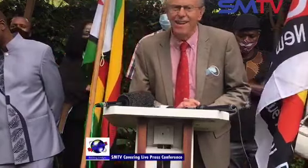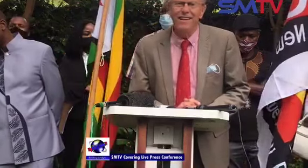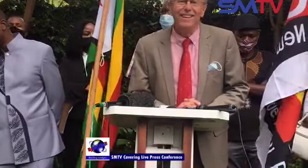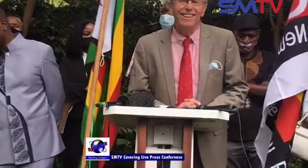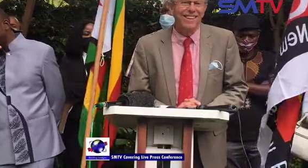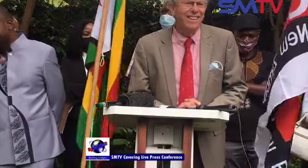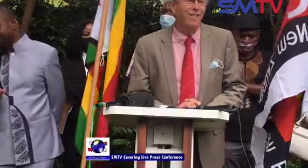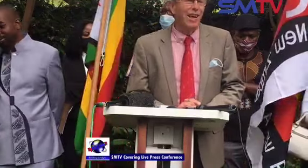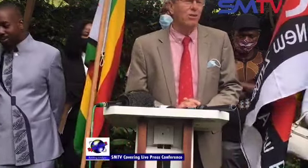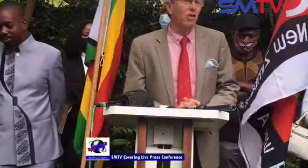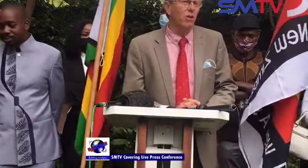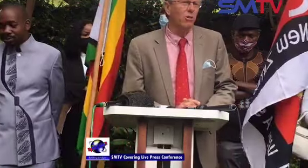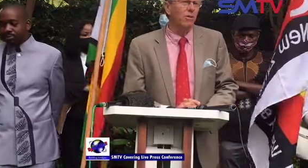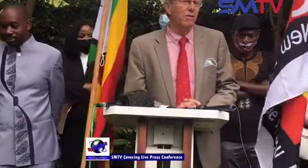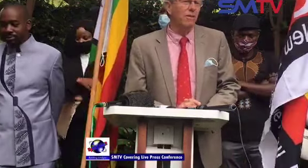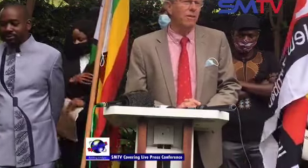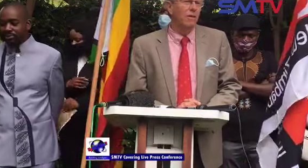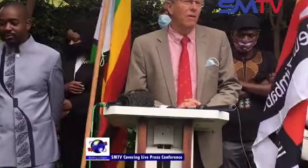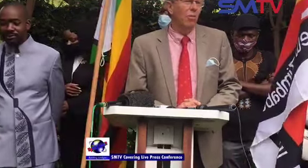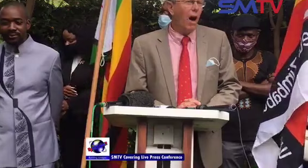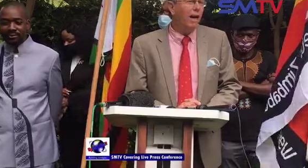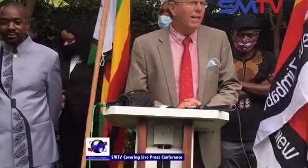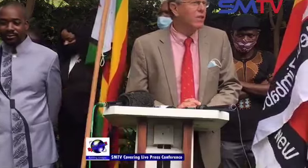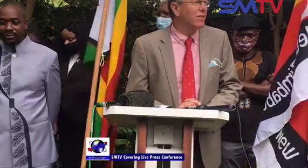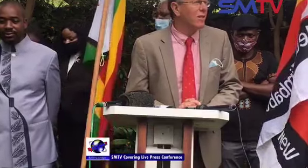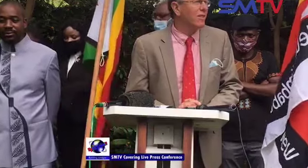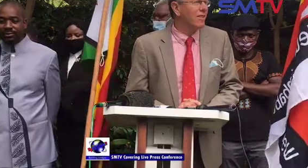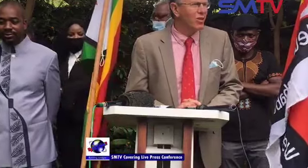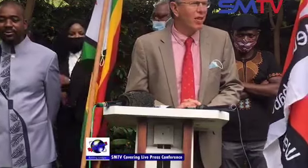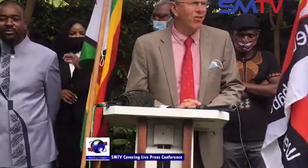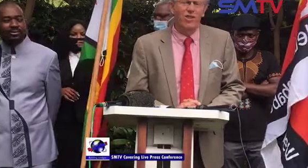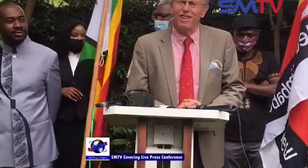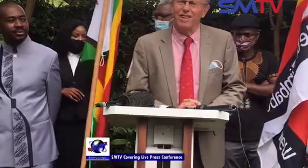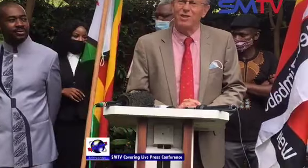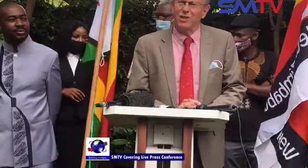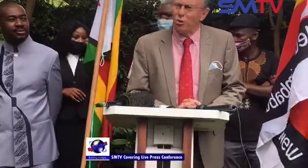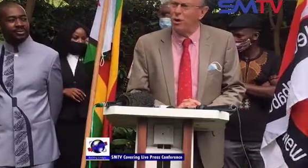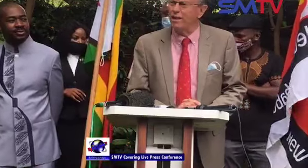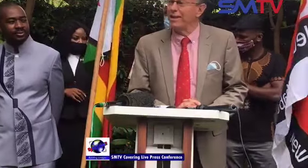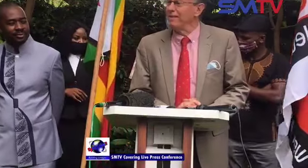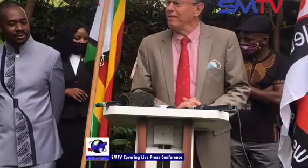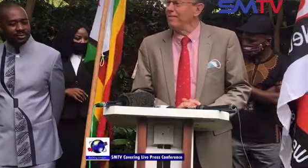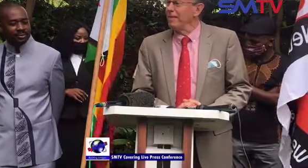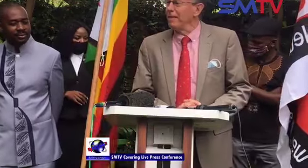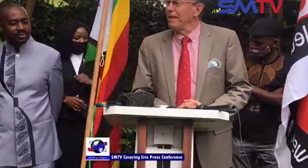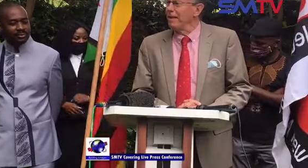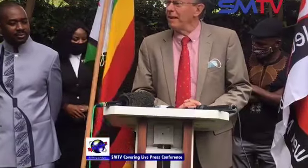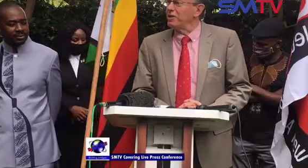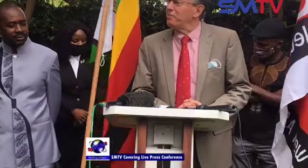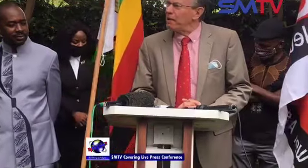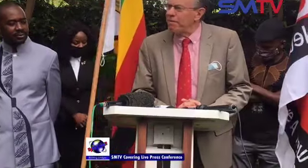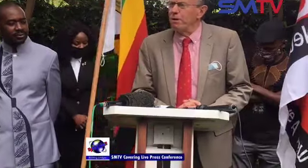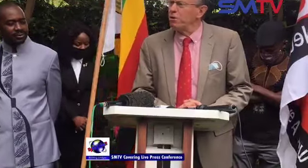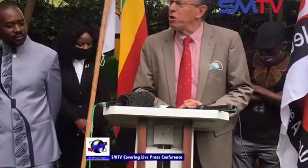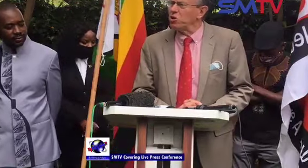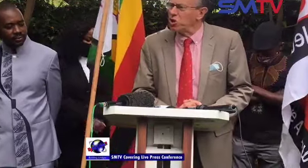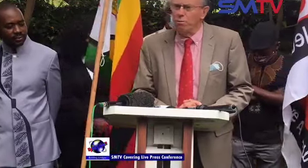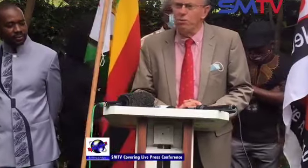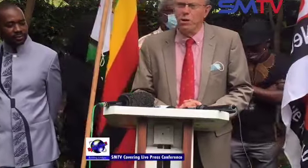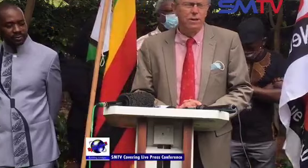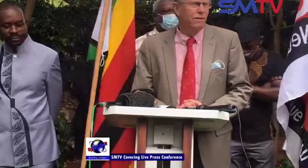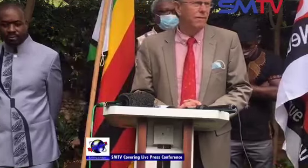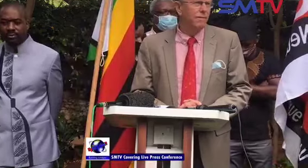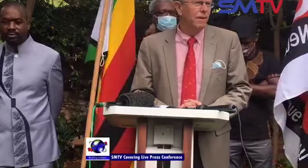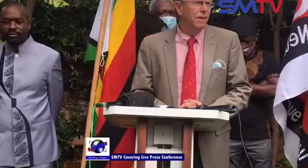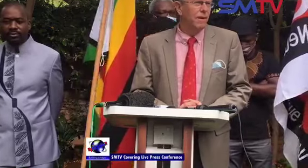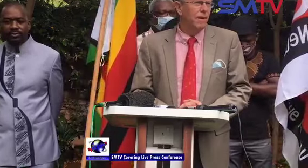why is that so? Why is it that this country that is so wealthy has a people who are so